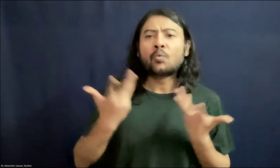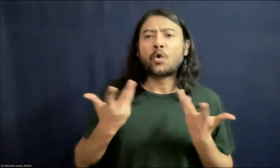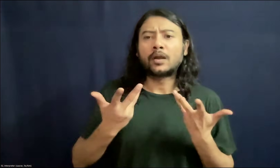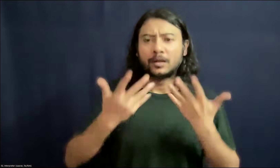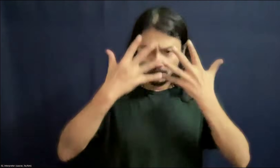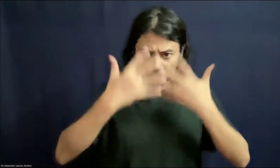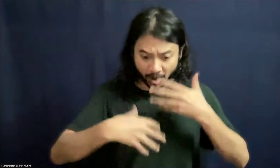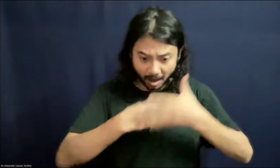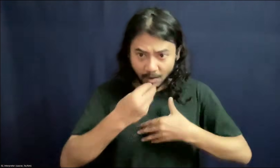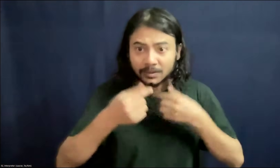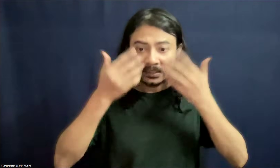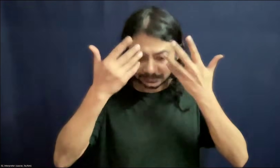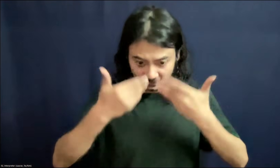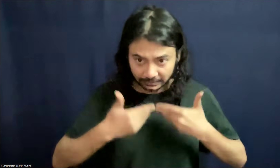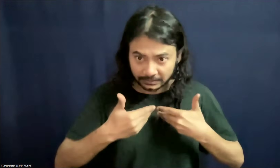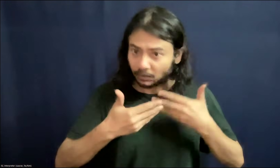I'm not this body, I'm a soul.